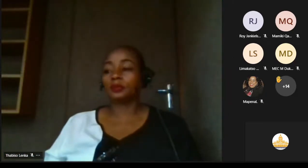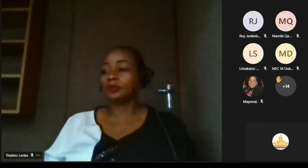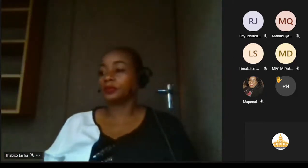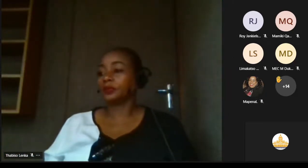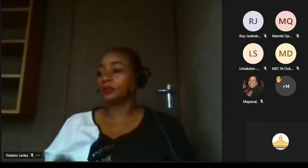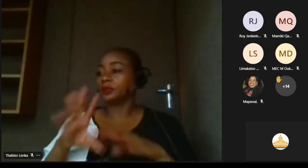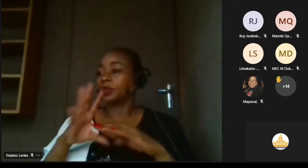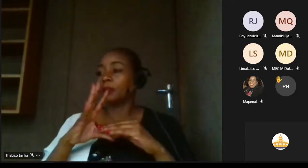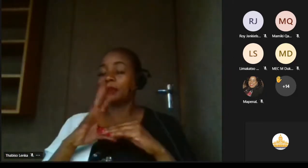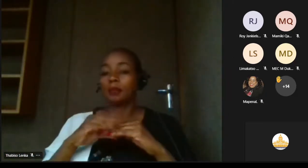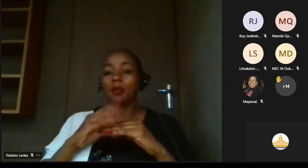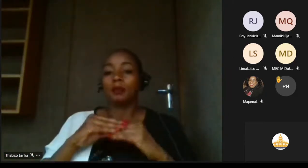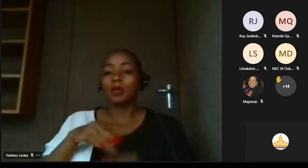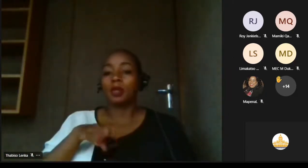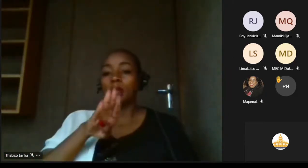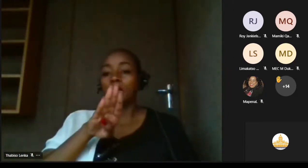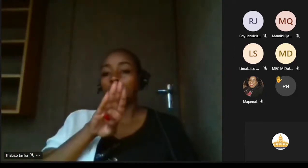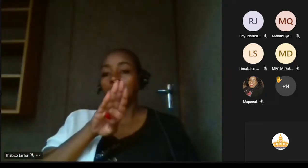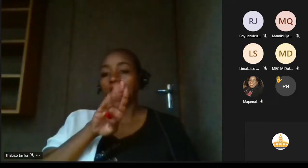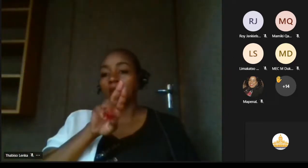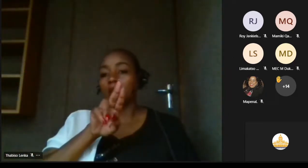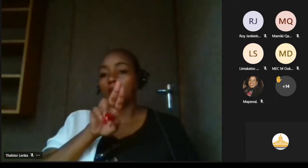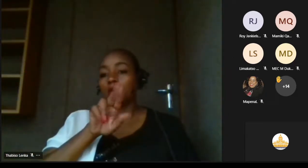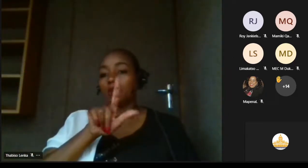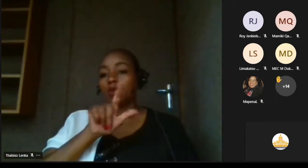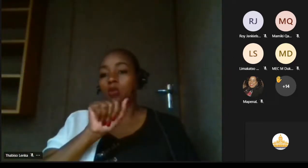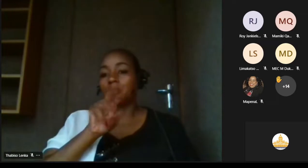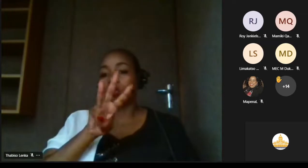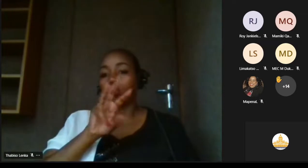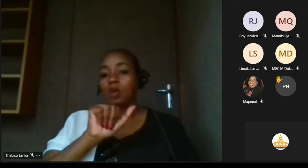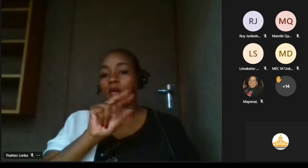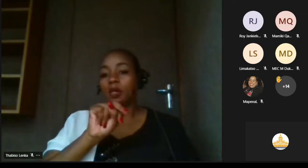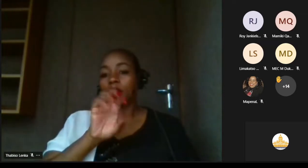Honorable MEC Bulana, you may address the House for 8 minutes.